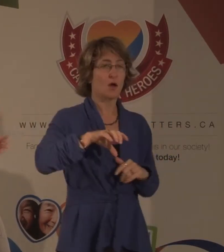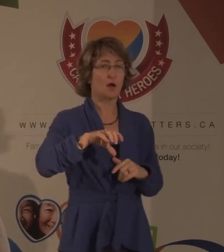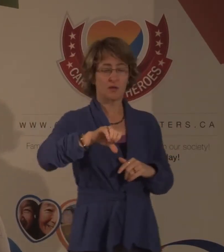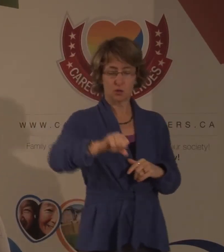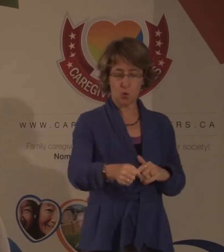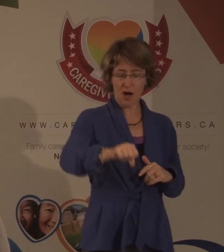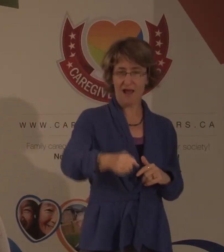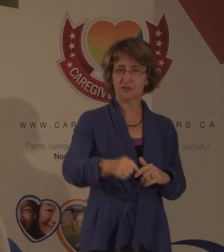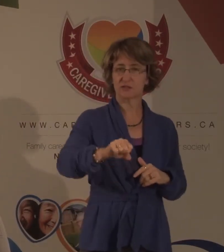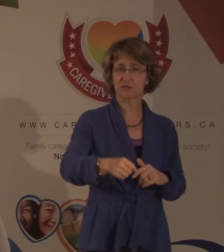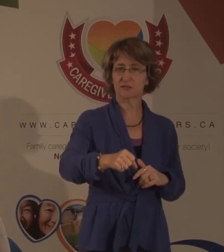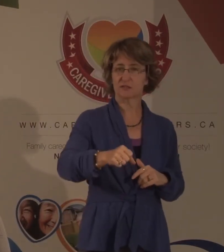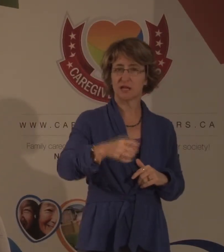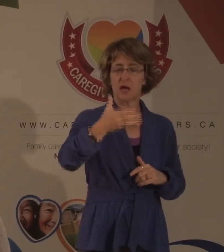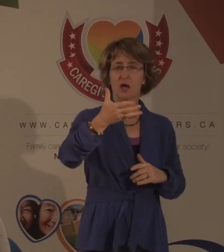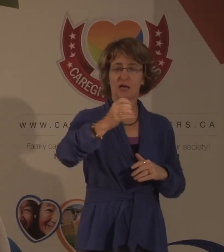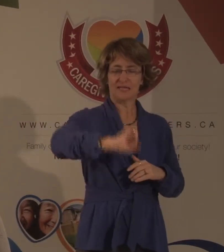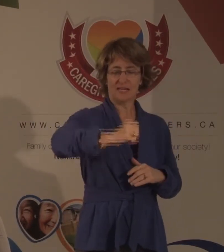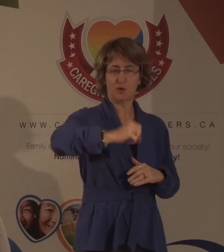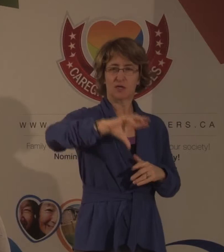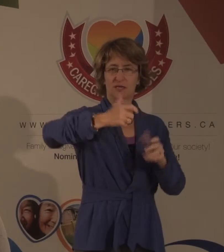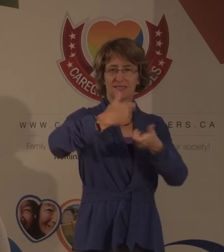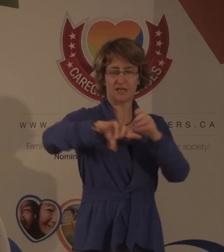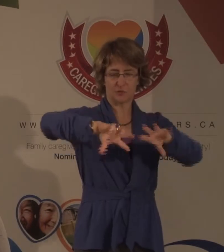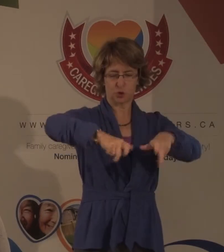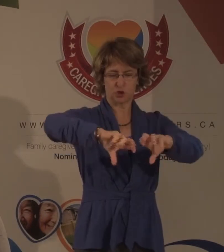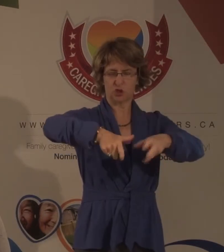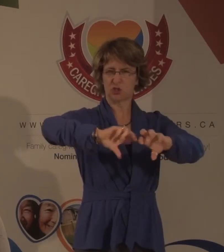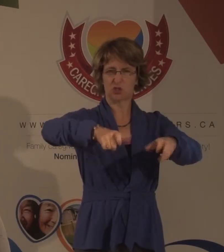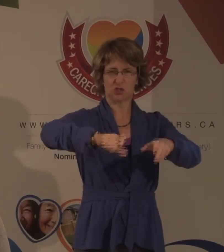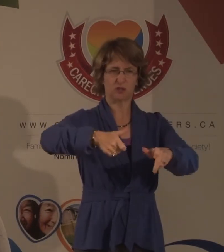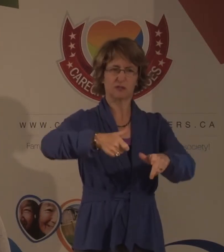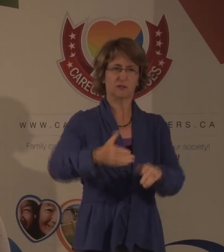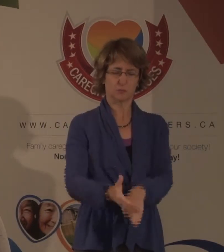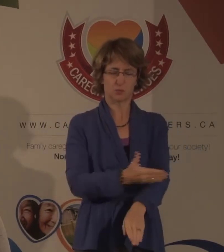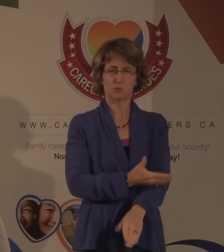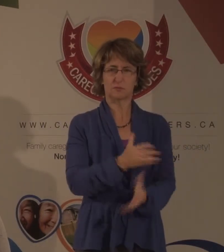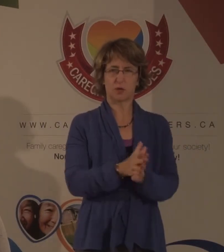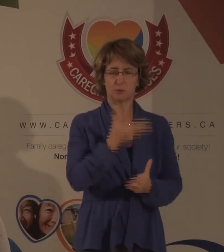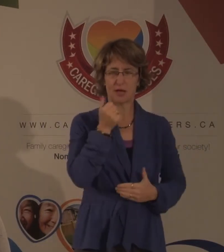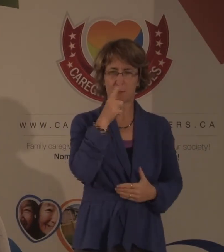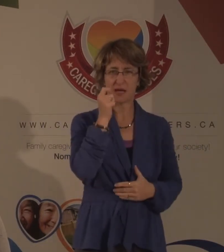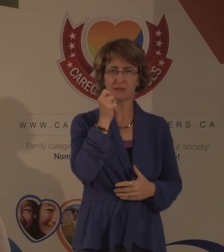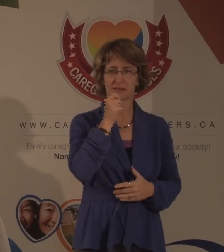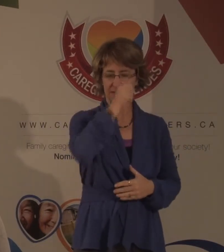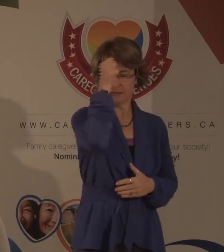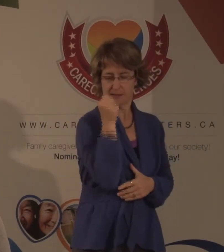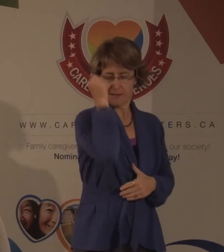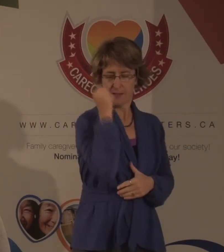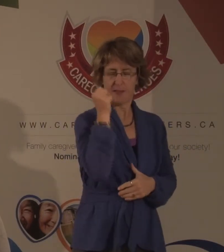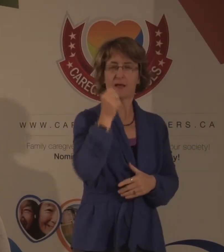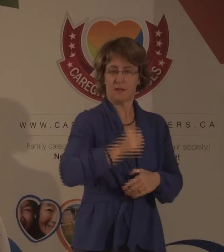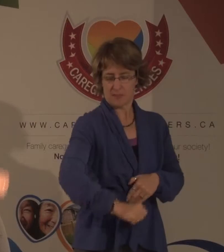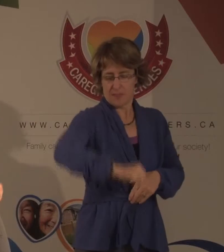and faucet handles have the lever ones as opposed to the turn ones, because it makes a big difference, because they can hit it with their elbow or they can work